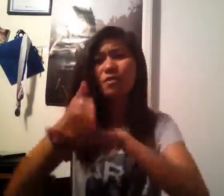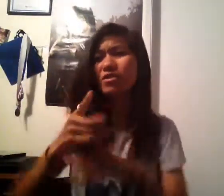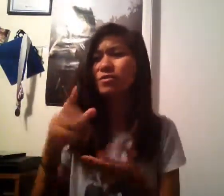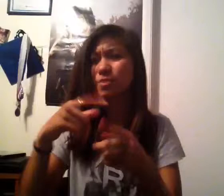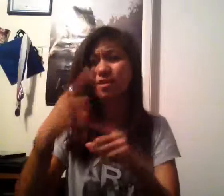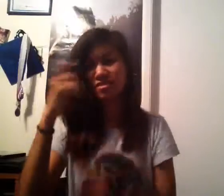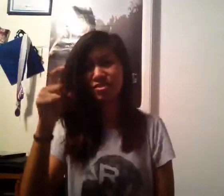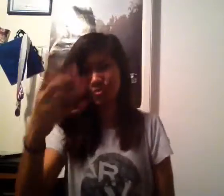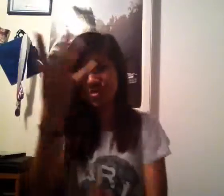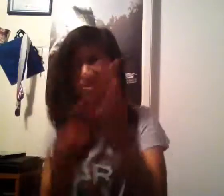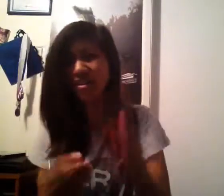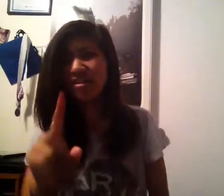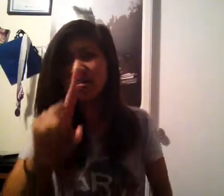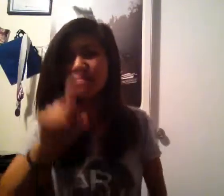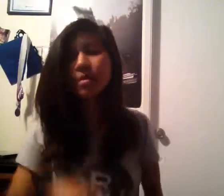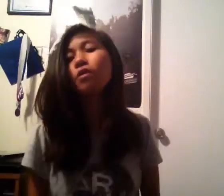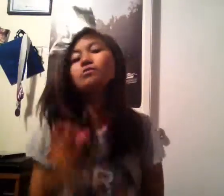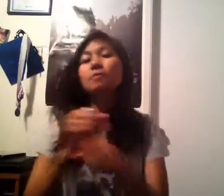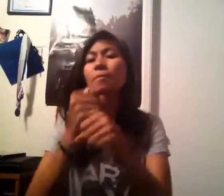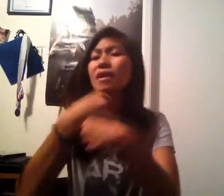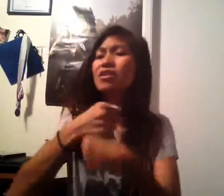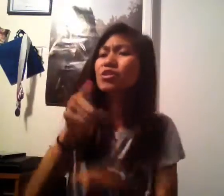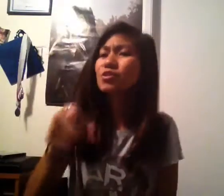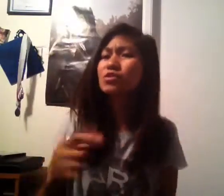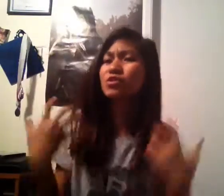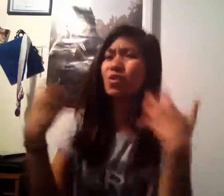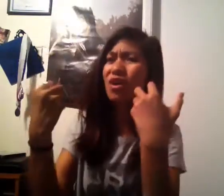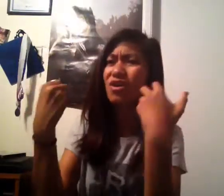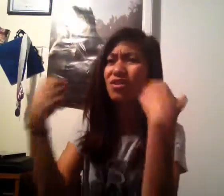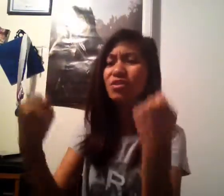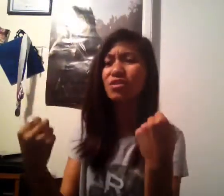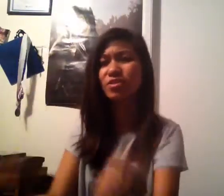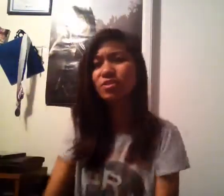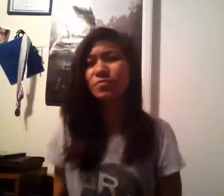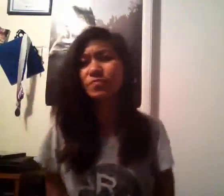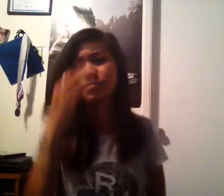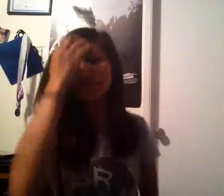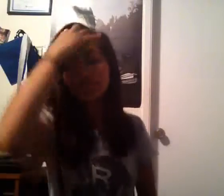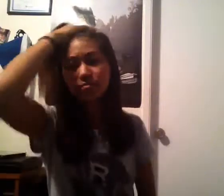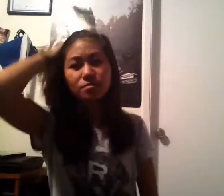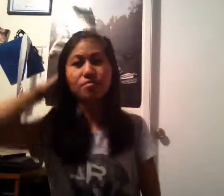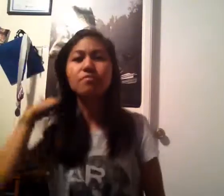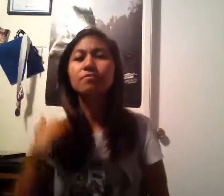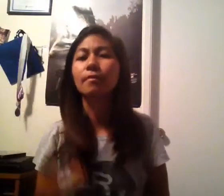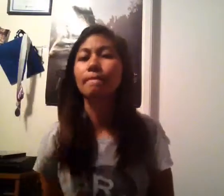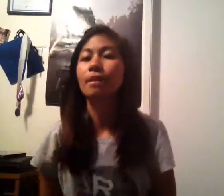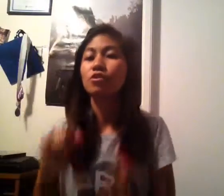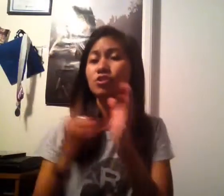cause you're gone. What doesn't kill you makes you stronger, stronger. Just me,